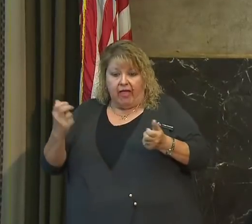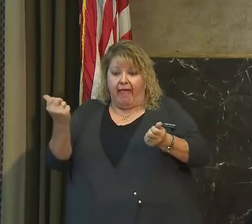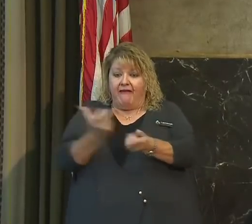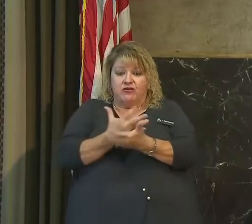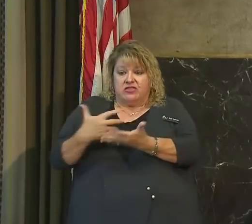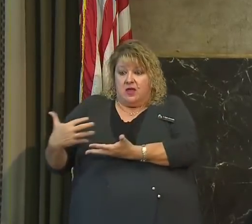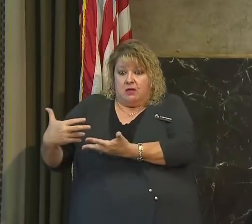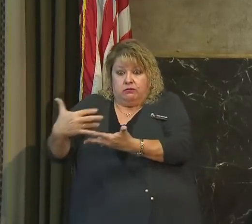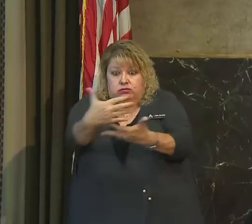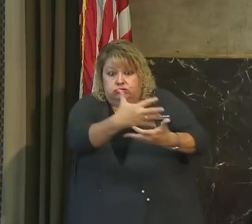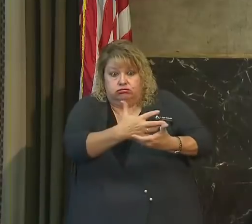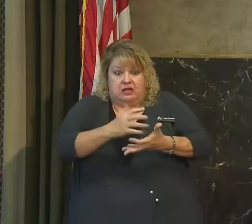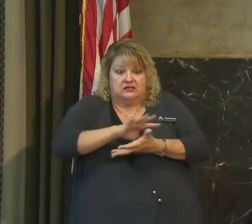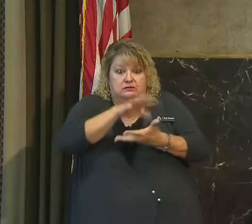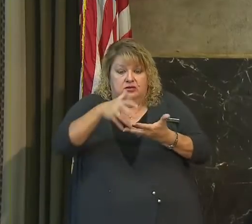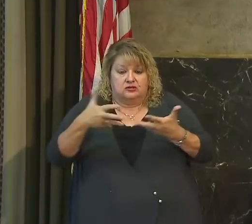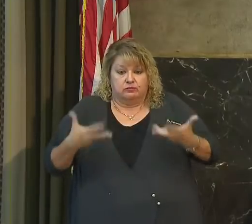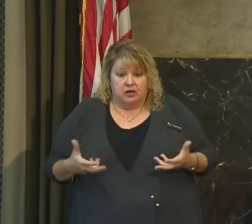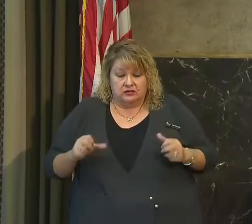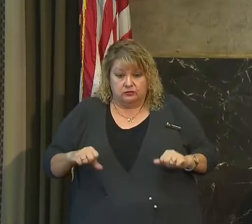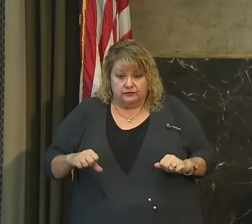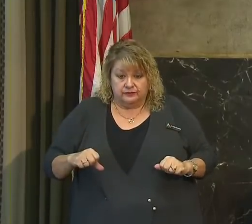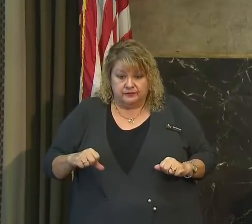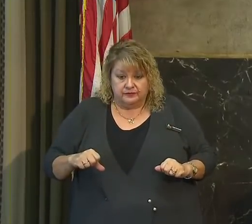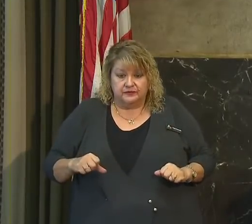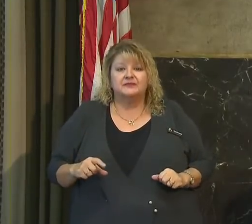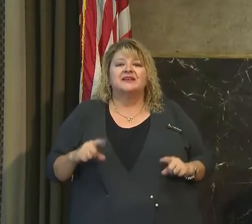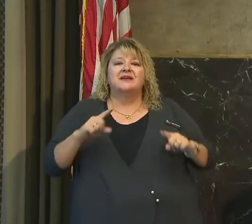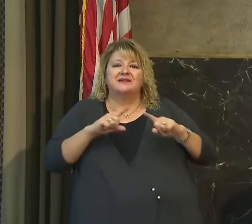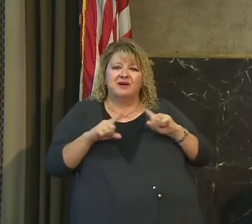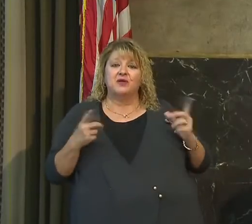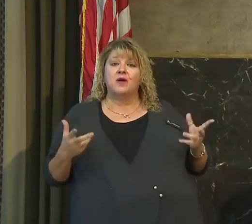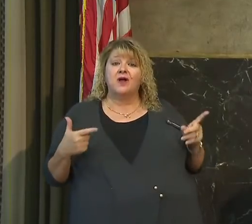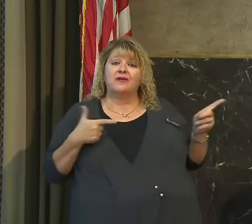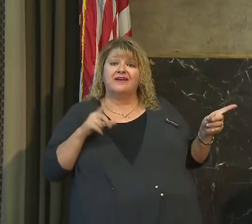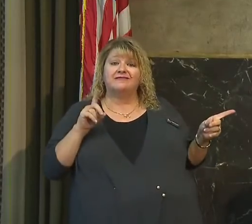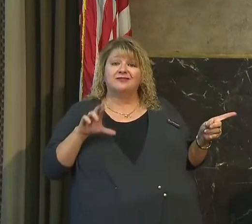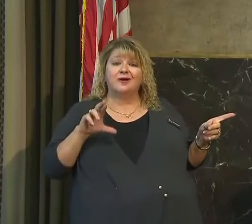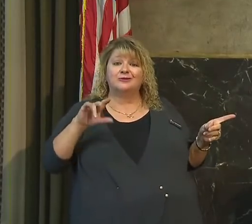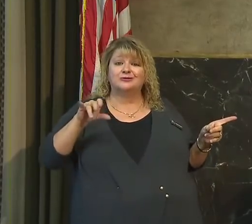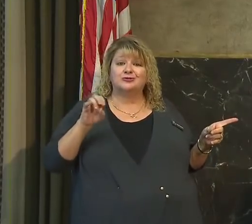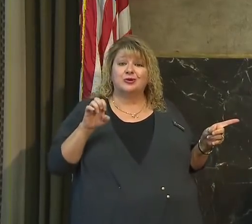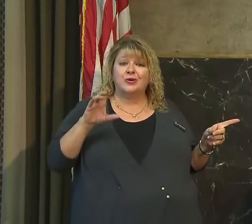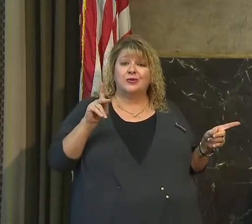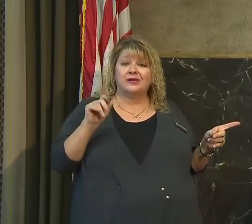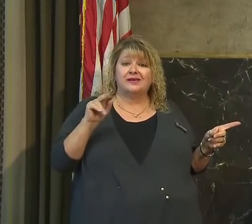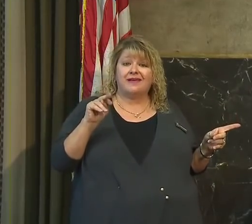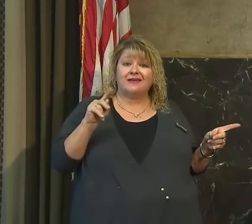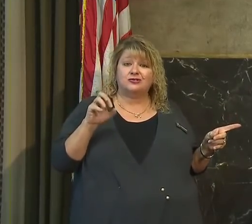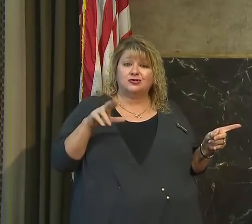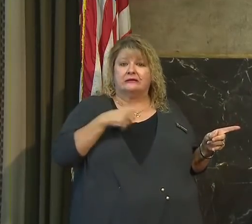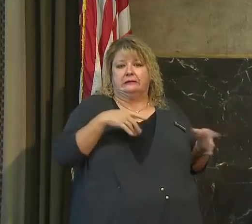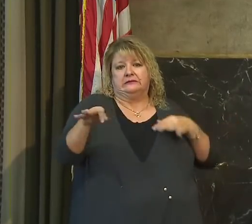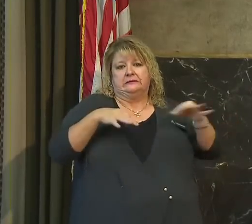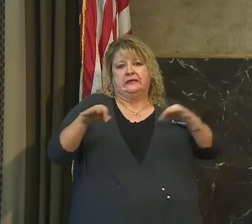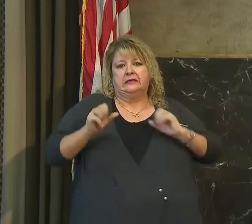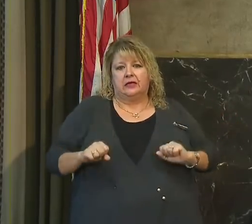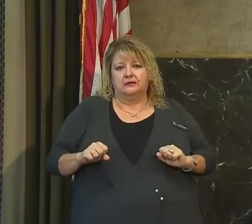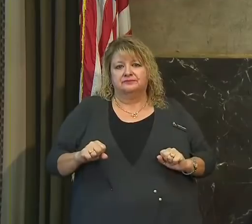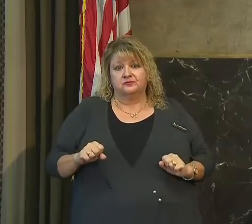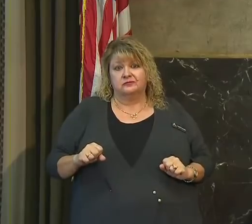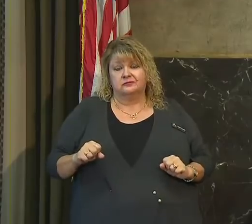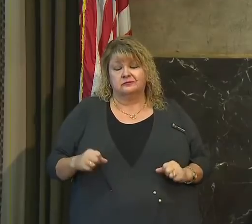But the good news is, on that front, we have Dr. Joe Cantor to explain it to you. And so I'm going to ask Dr. Cantor to come